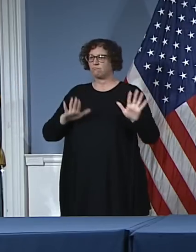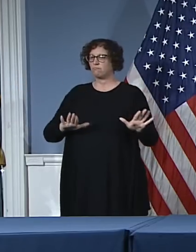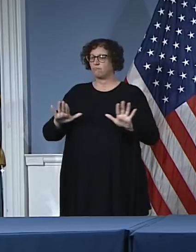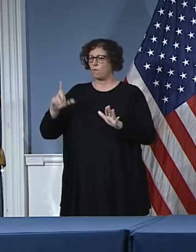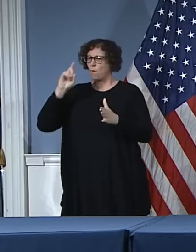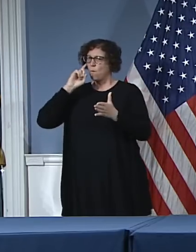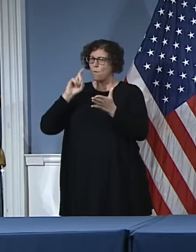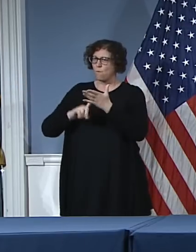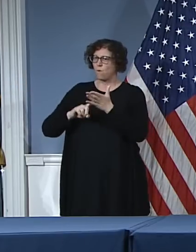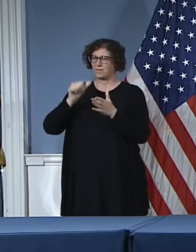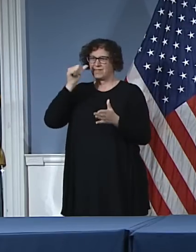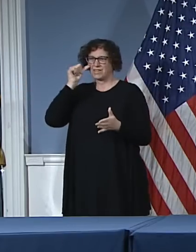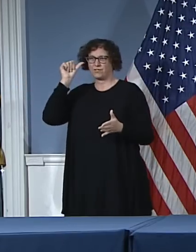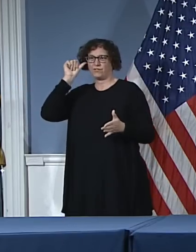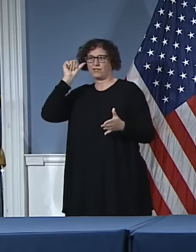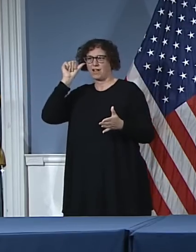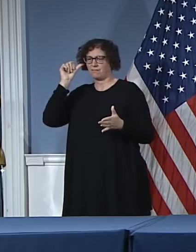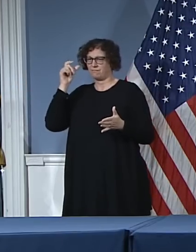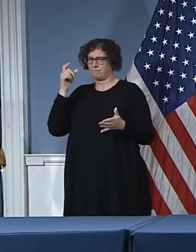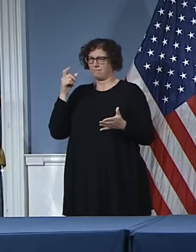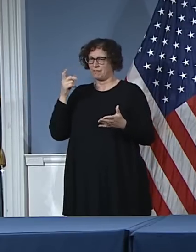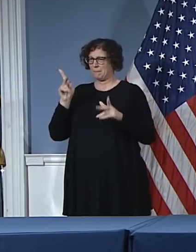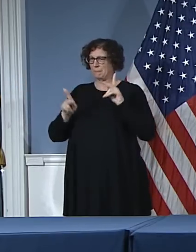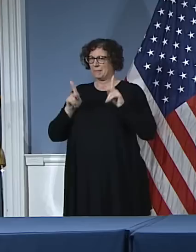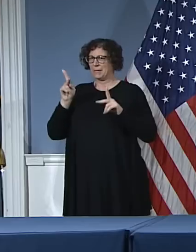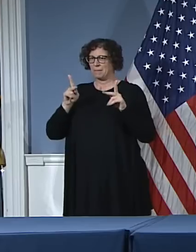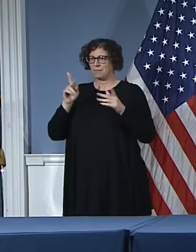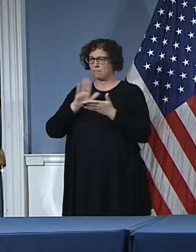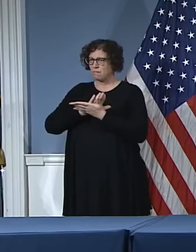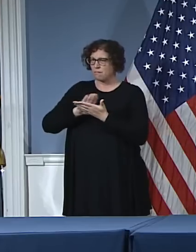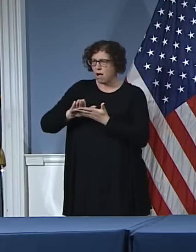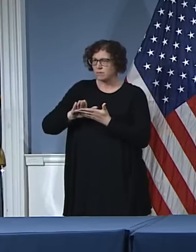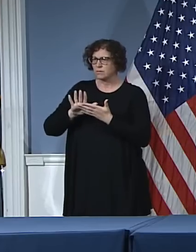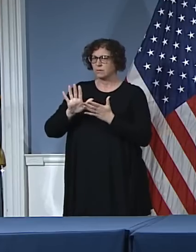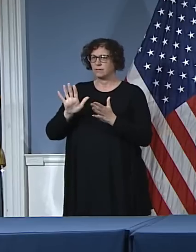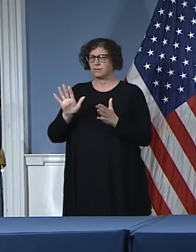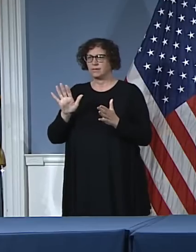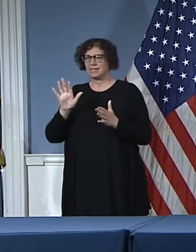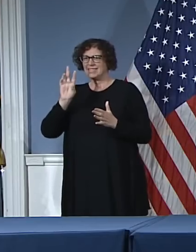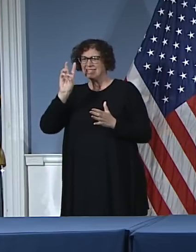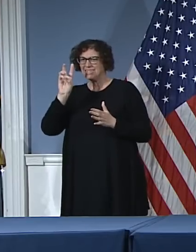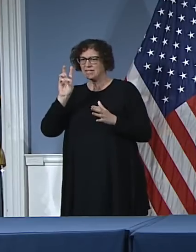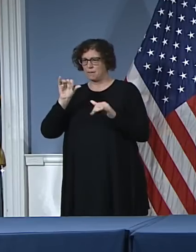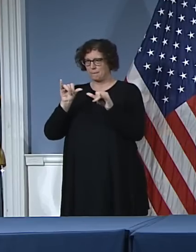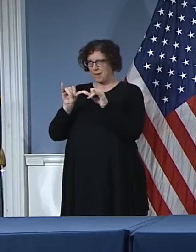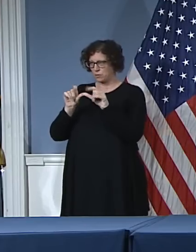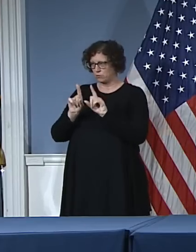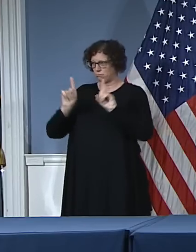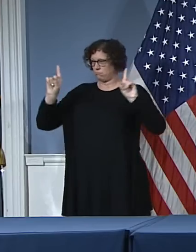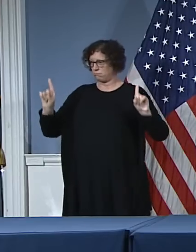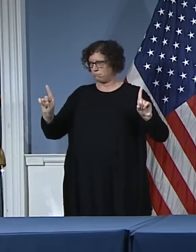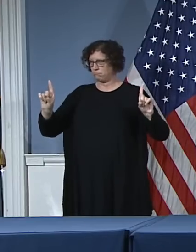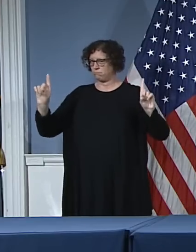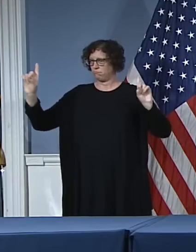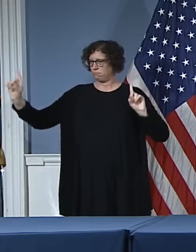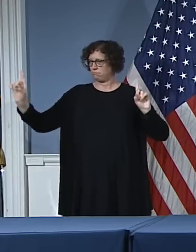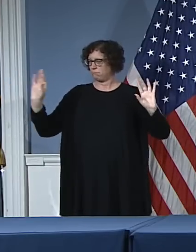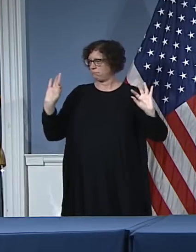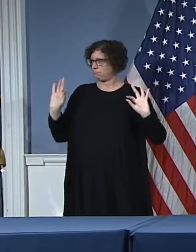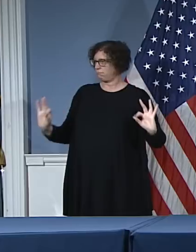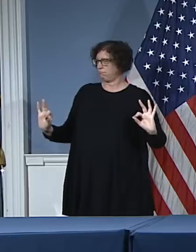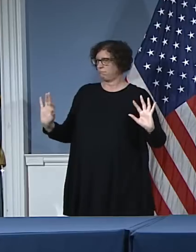not universally, but you saw people giving each other that wide berth. In 2 weeks, we've learned to